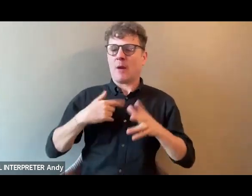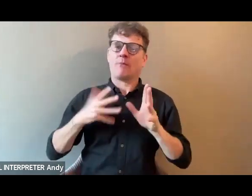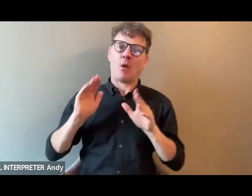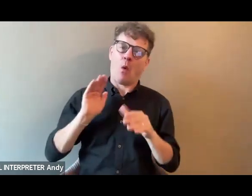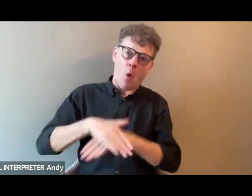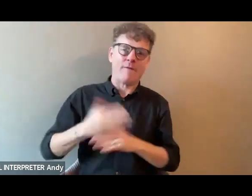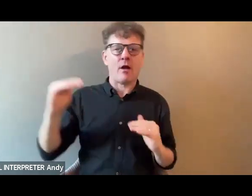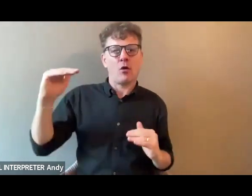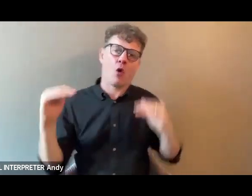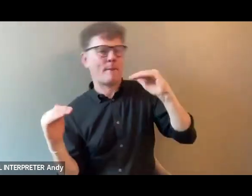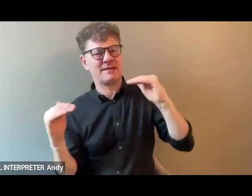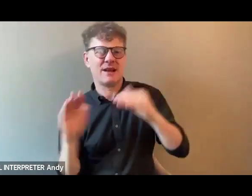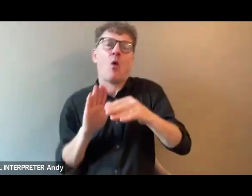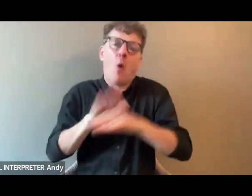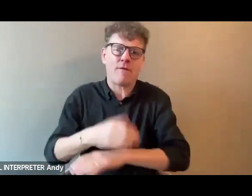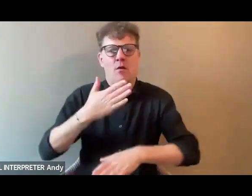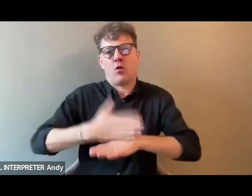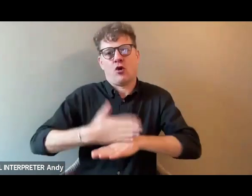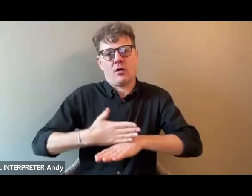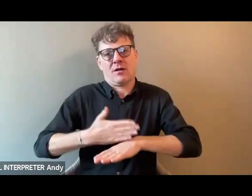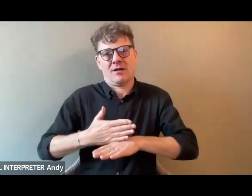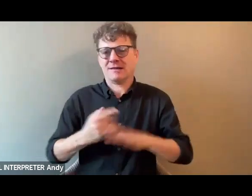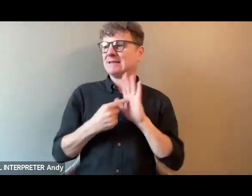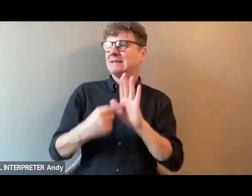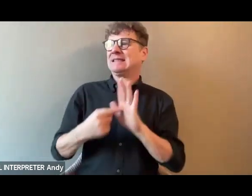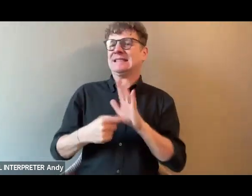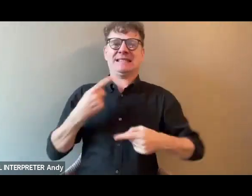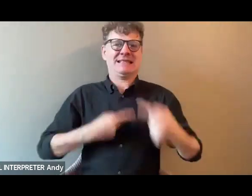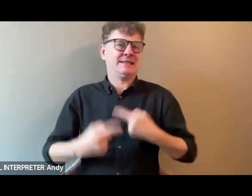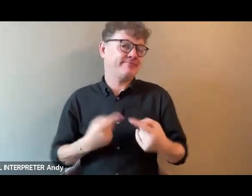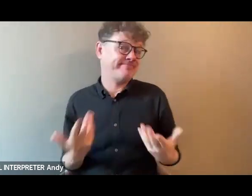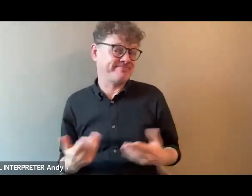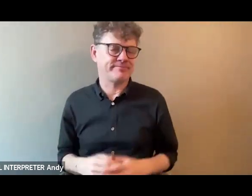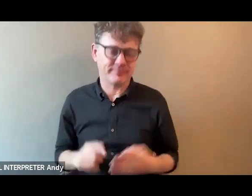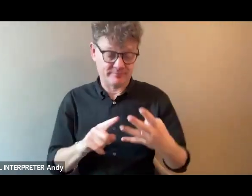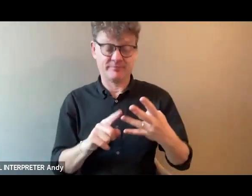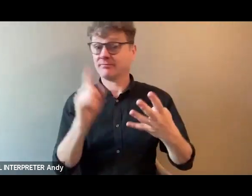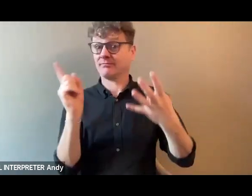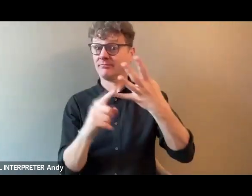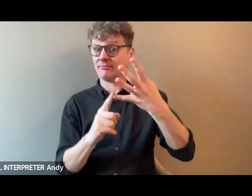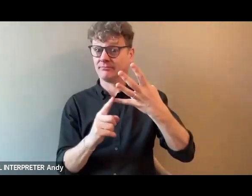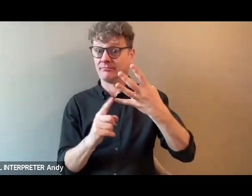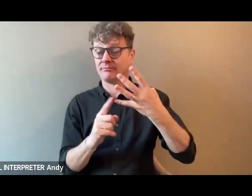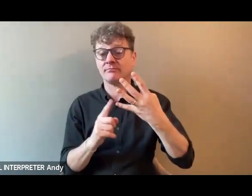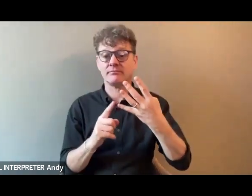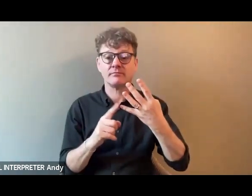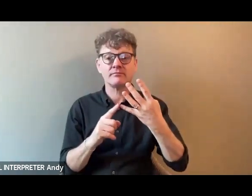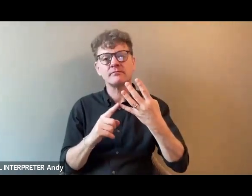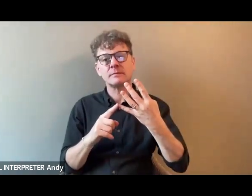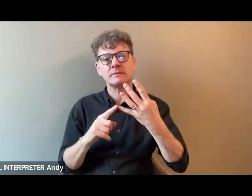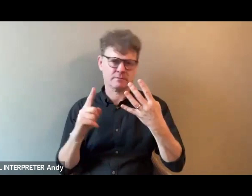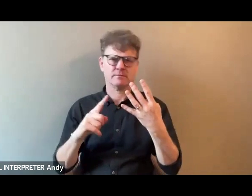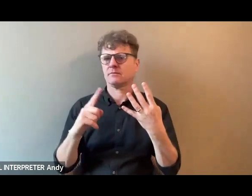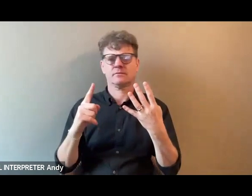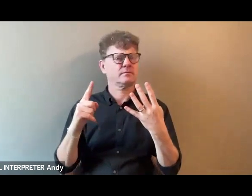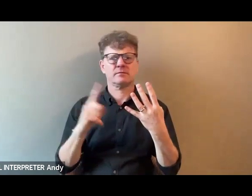and all of that. So they overwork in that regard. The next one, and this came very